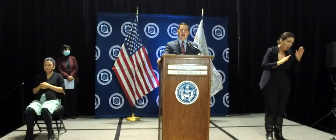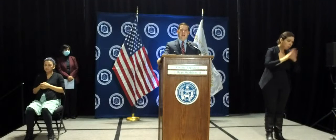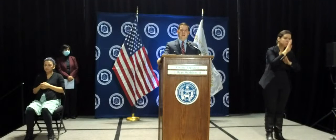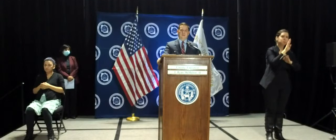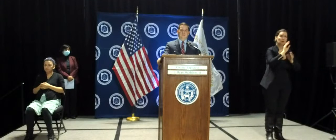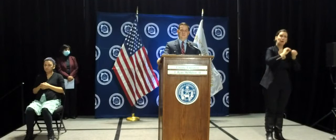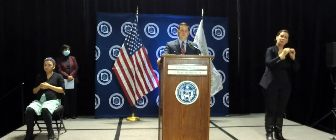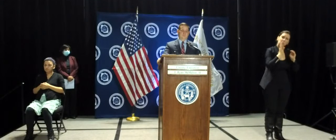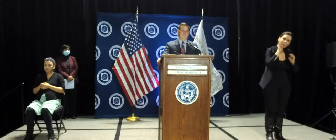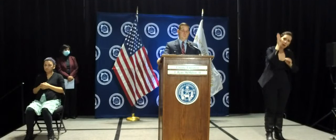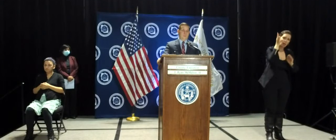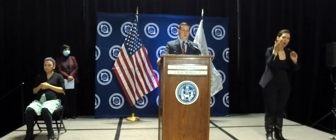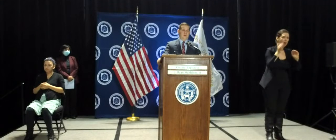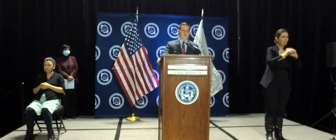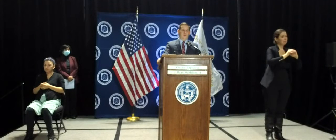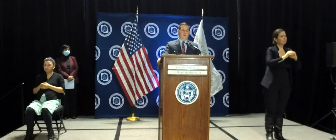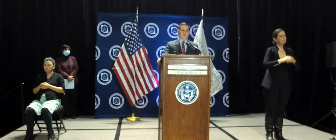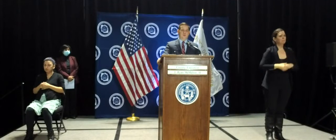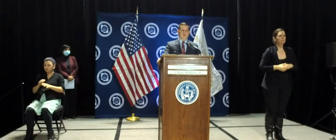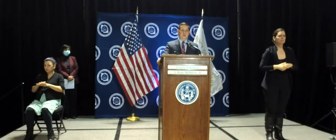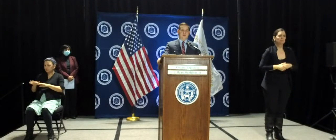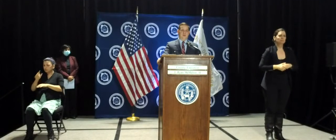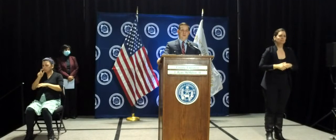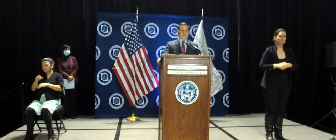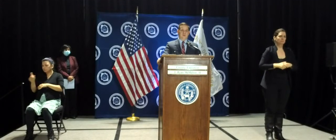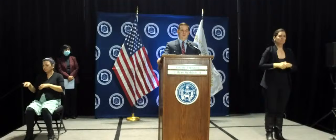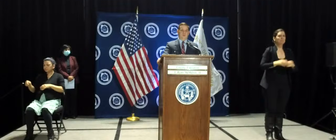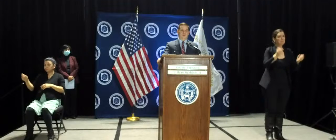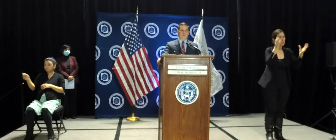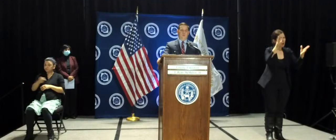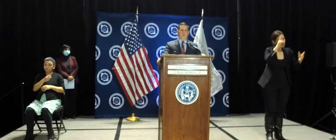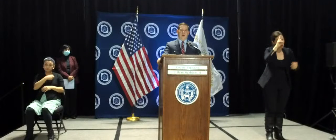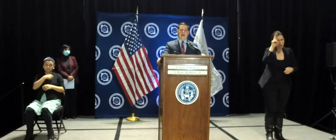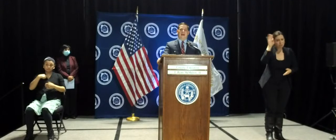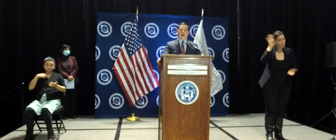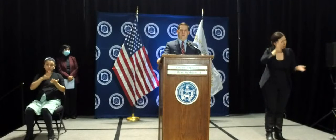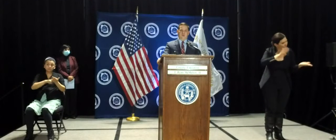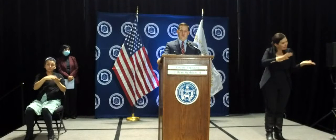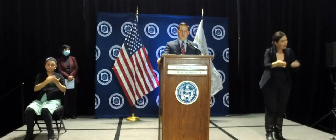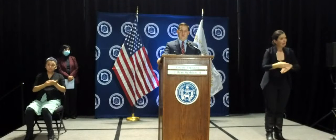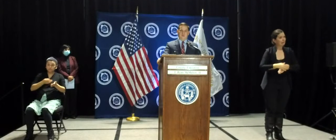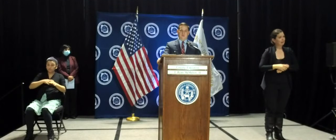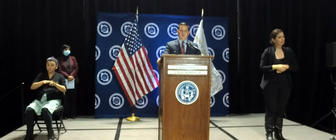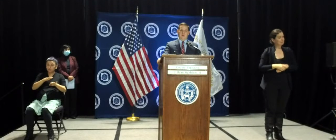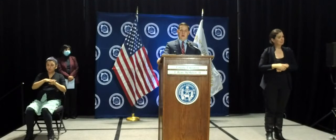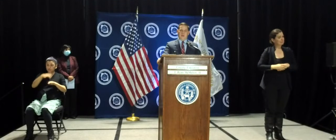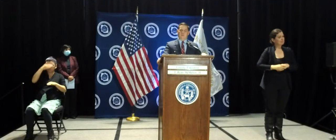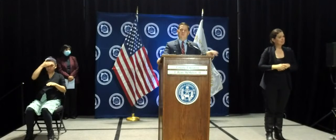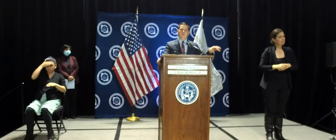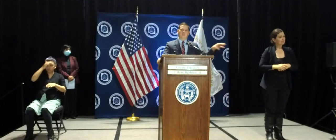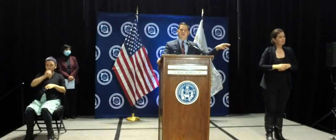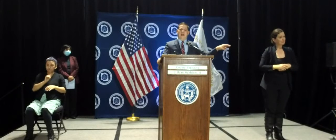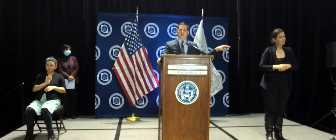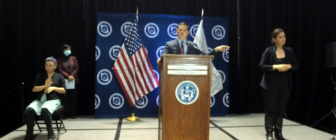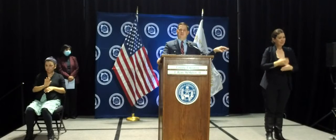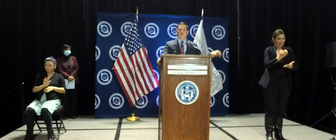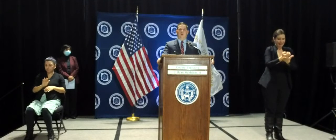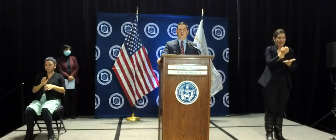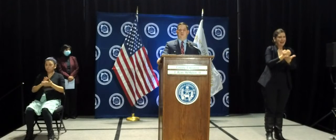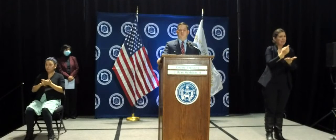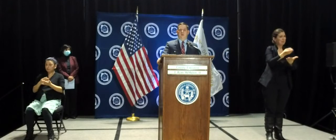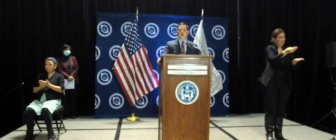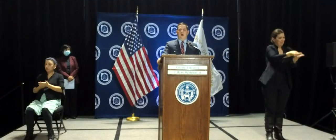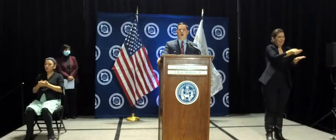people dying. It's going to lead to more economic distress, and then people may be dying in